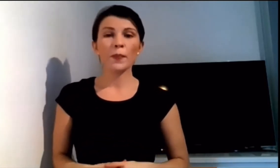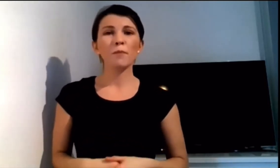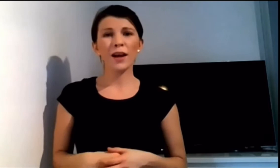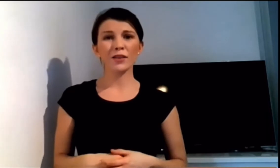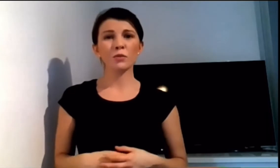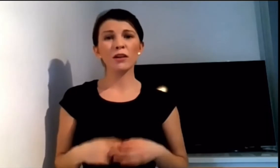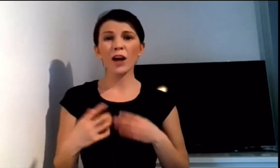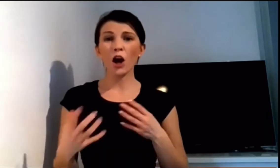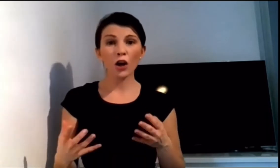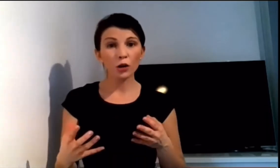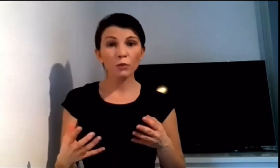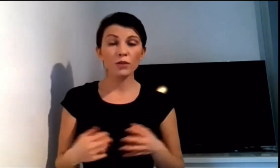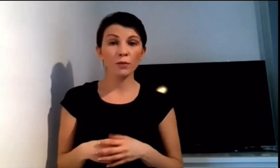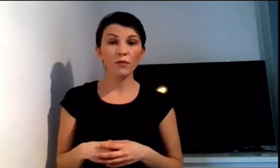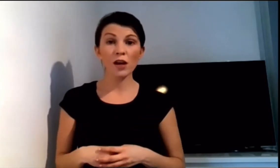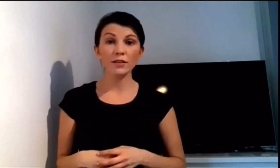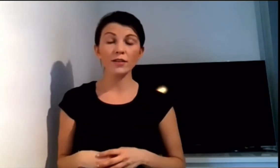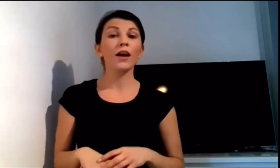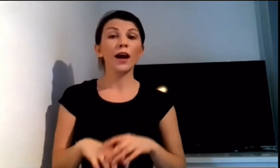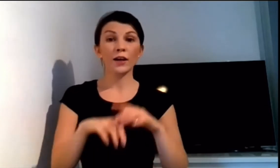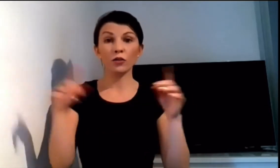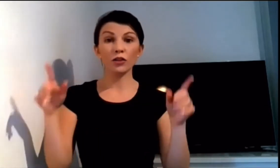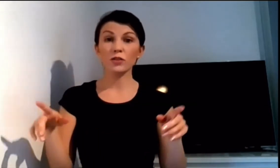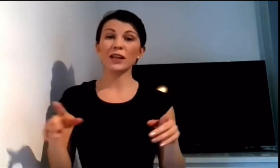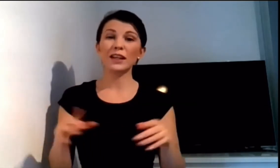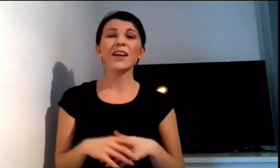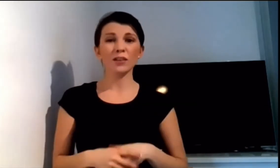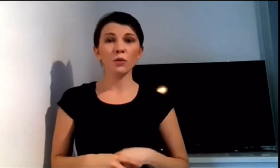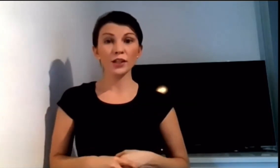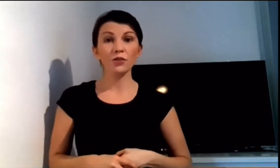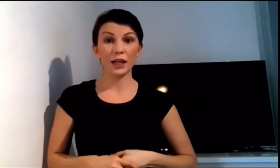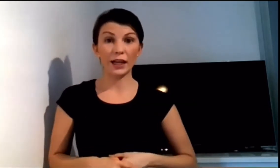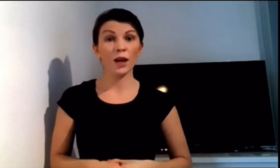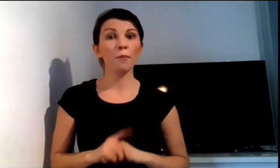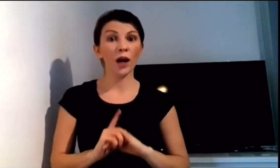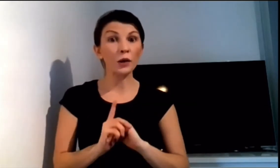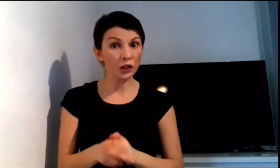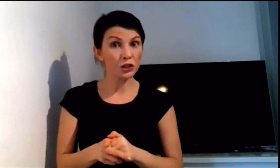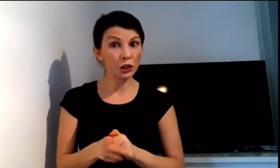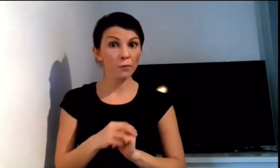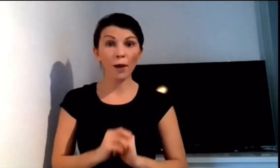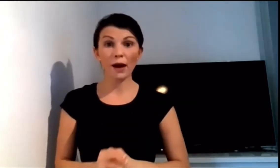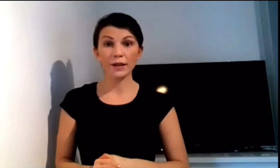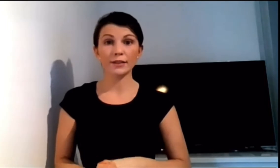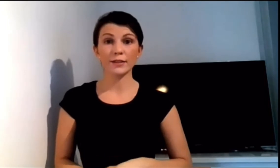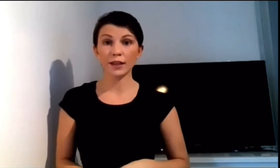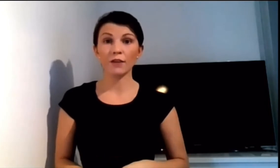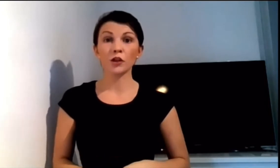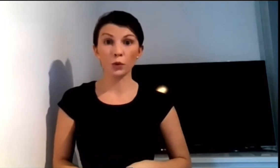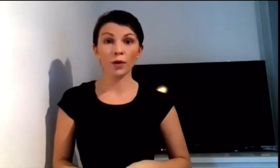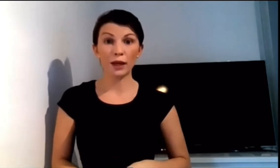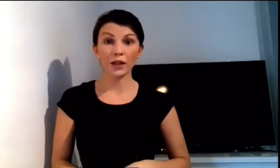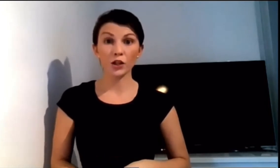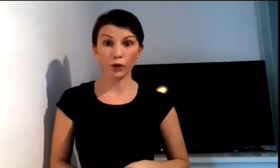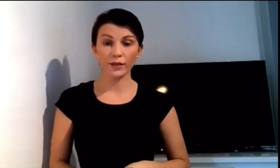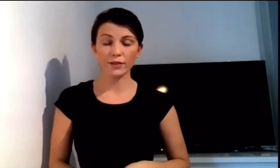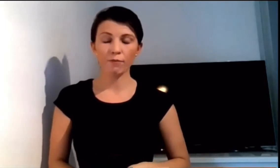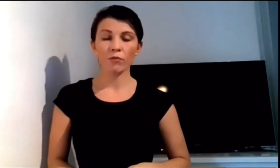as we're at home, some of us, and on the screen, it's quite tricky, but I'm going to do my best to see if you can make a choice.